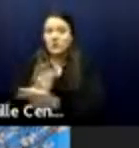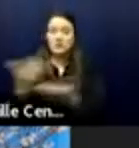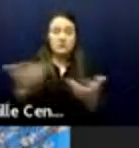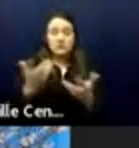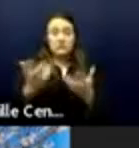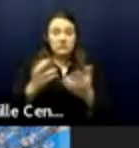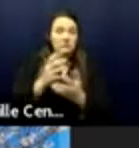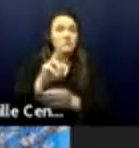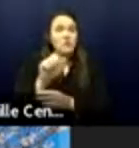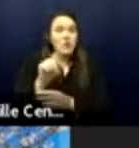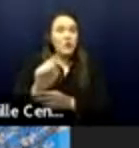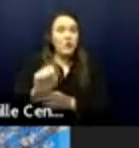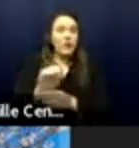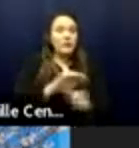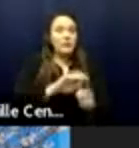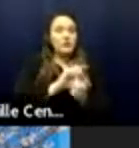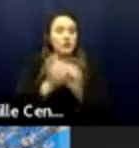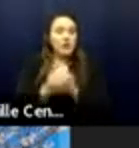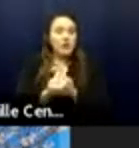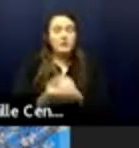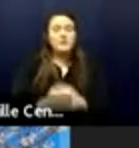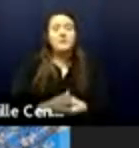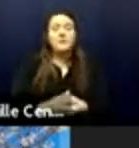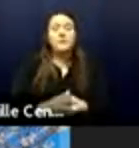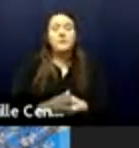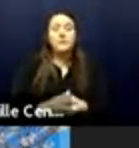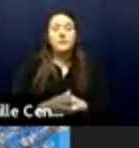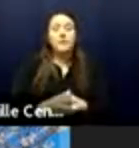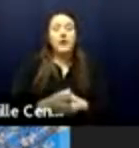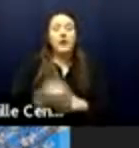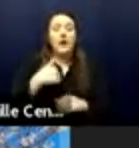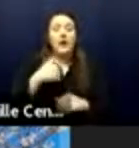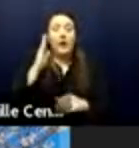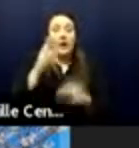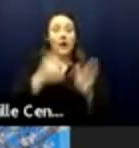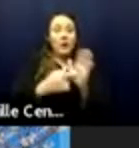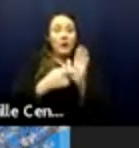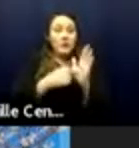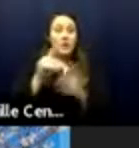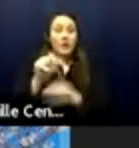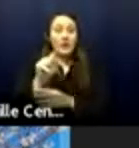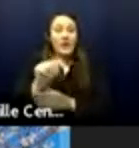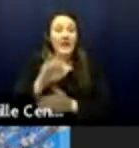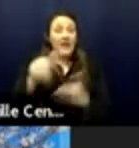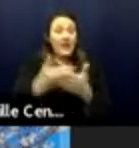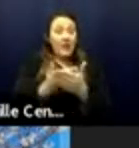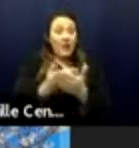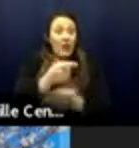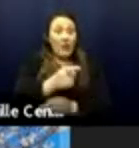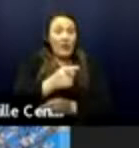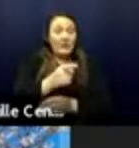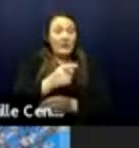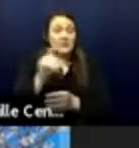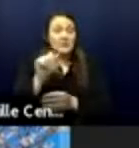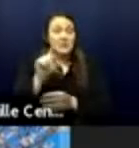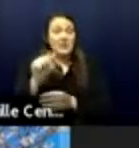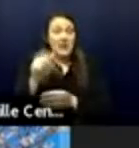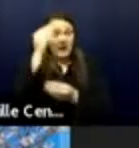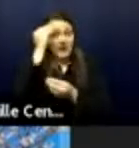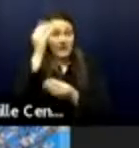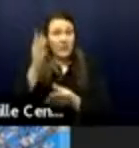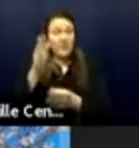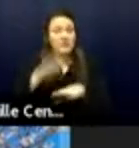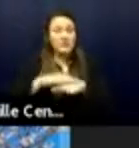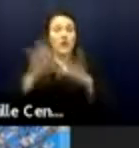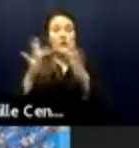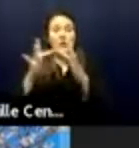rate? We'll now pull up the data, and as a reminder, all of this data that we're going to talk about today is on our